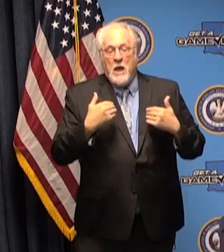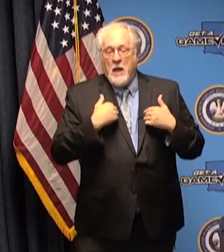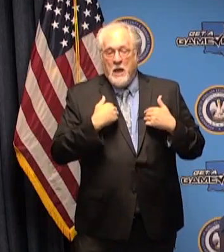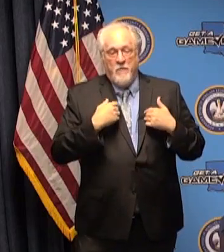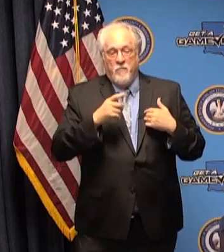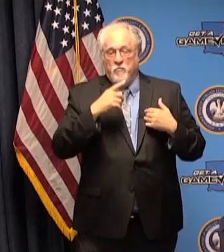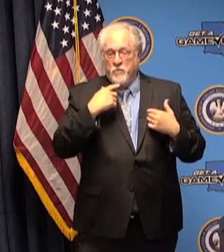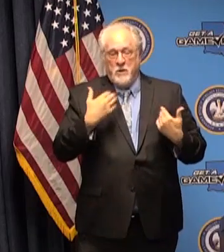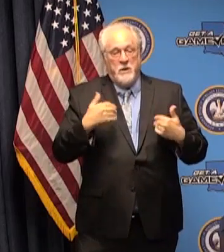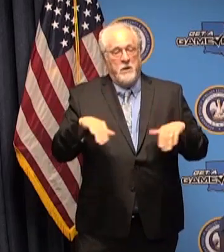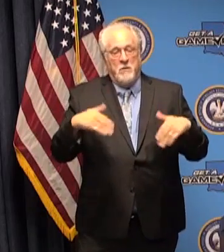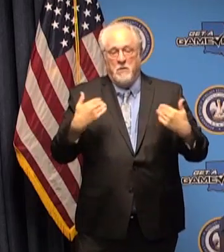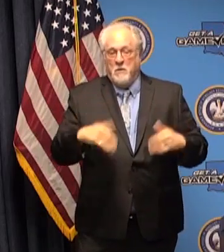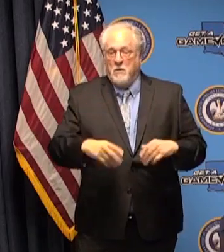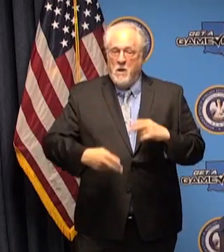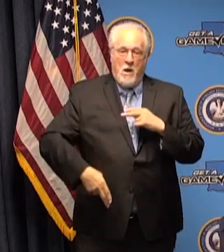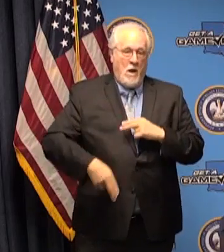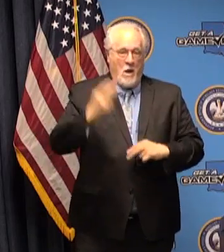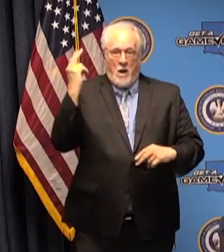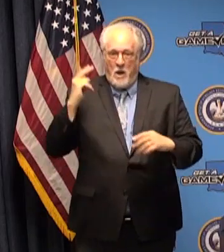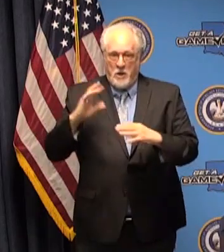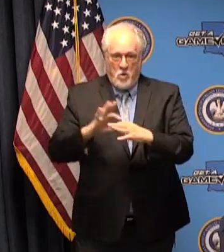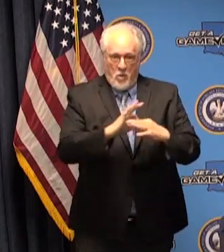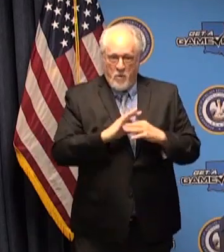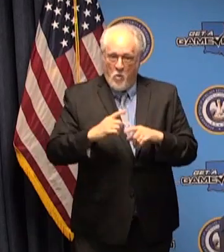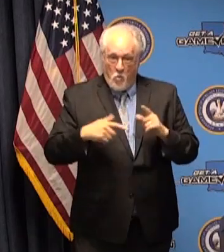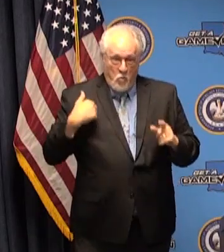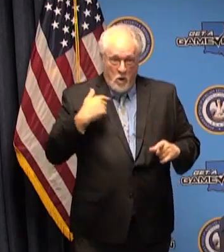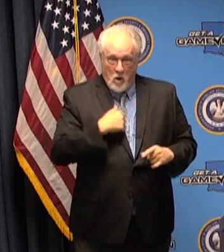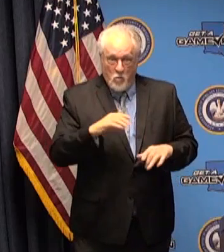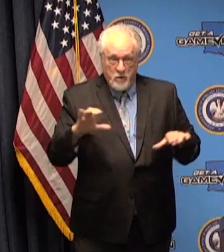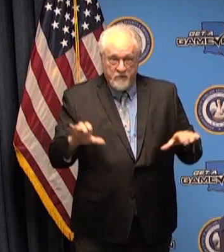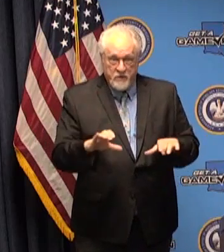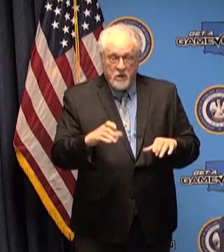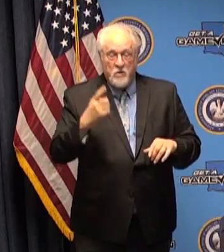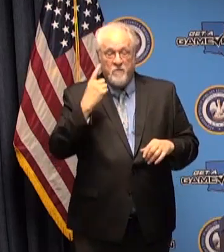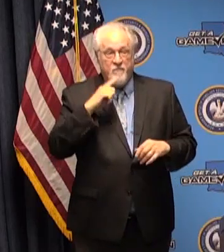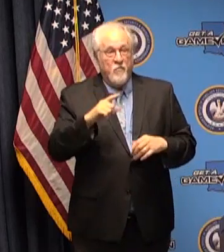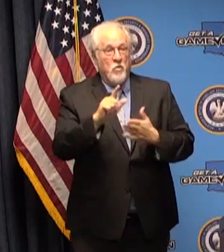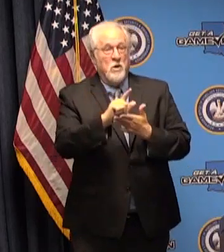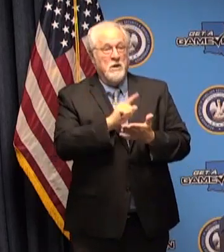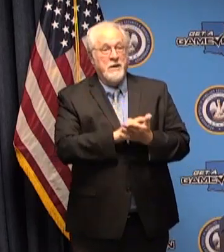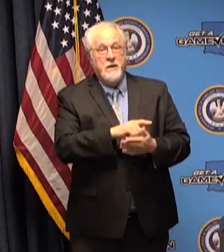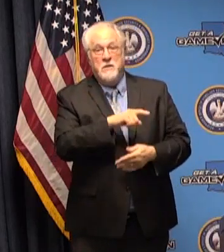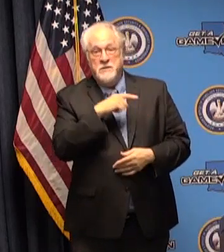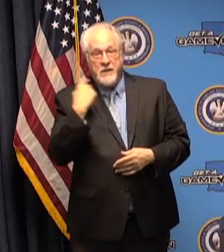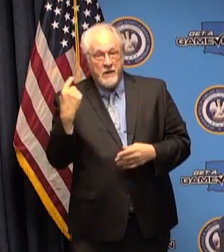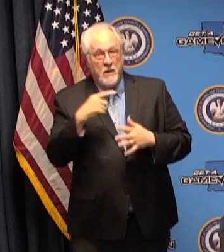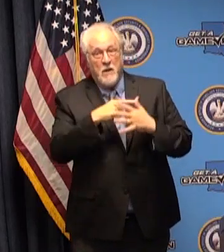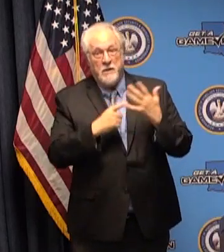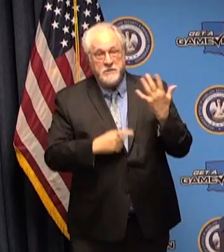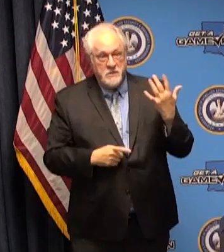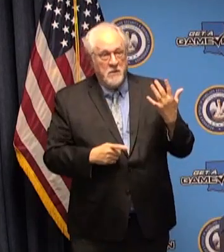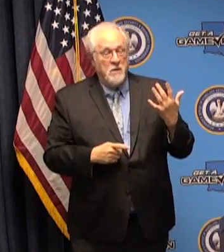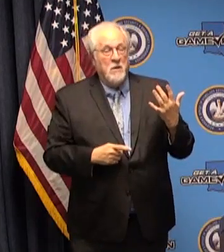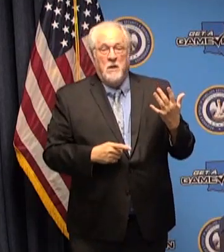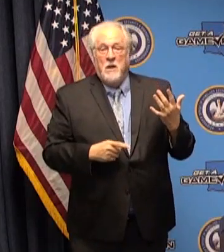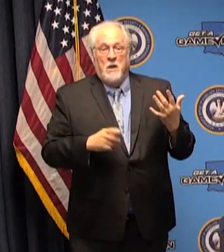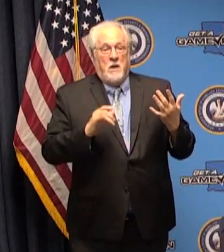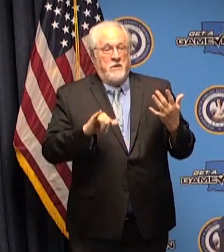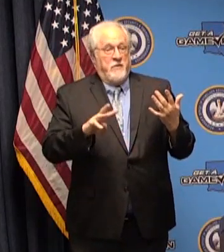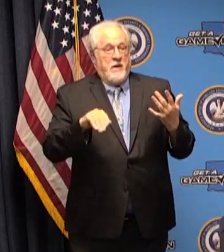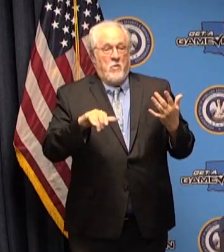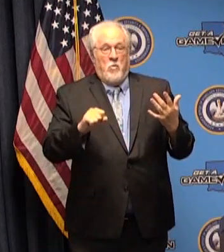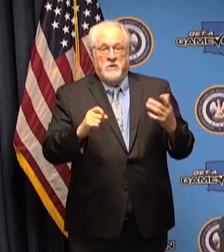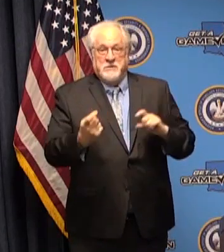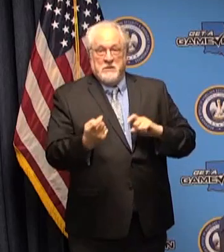been unprecedented cooperation. So the things that we have done, for example, as it relates to legal deadlines, that